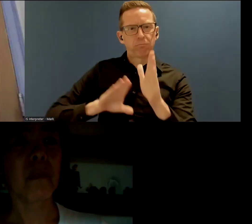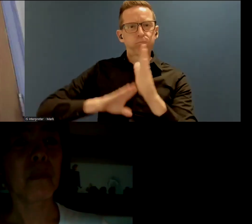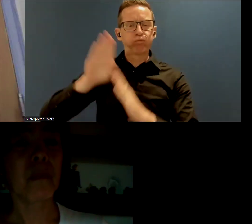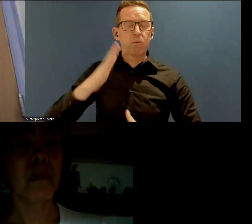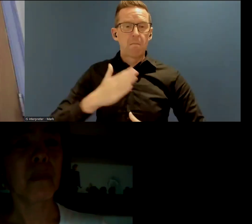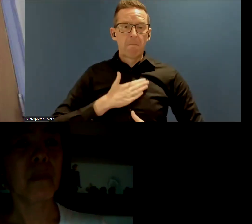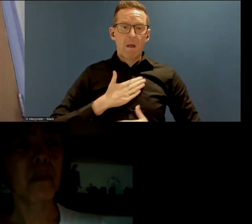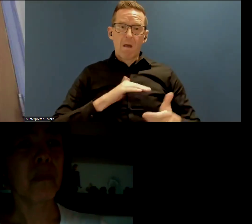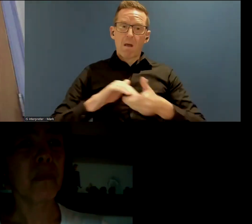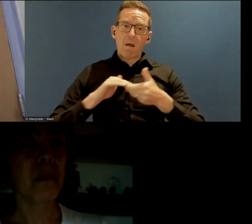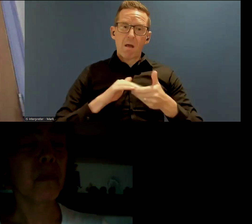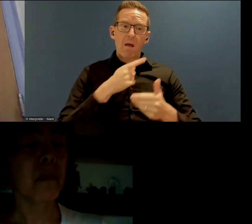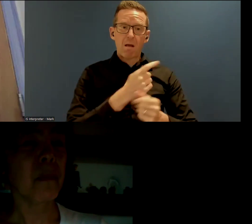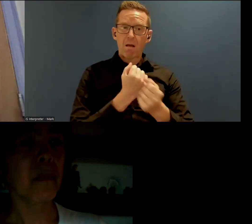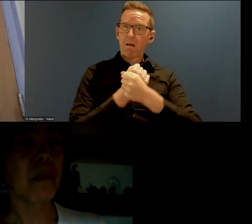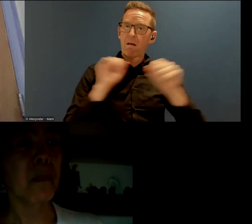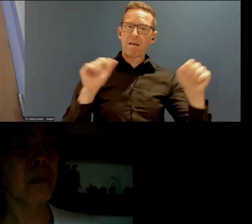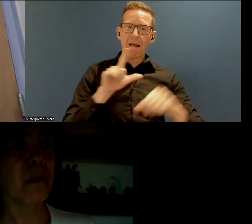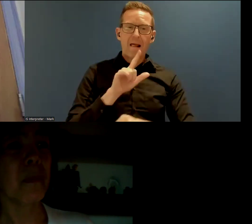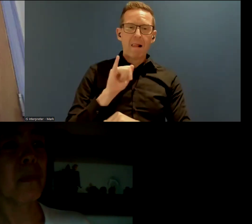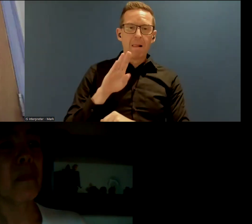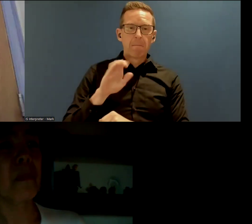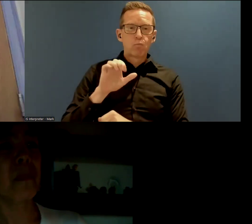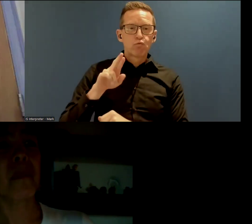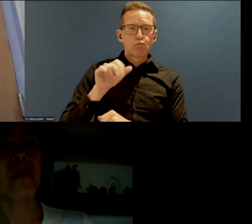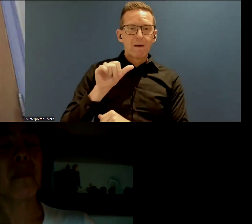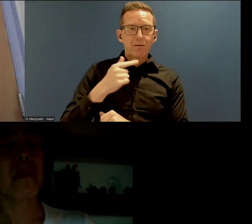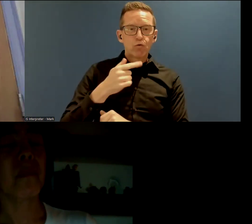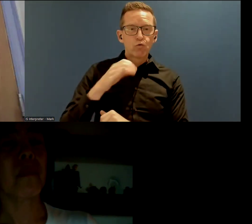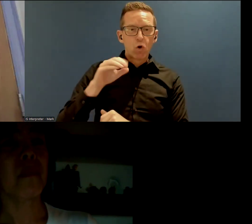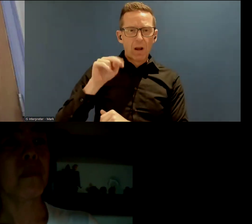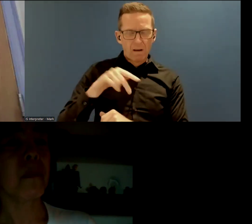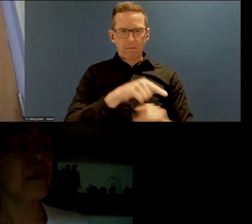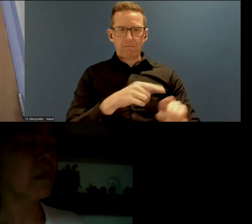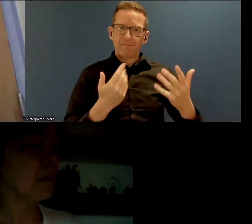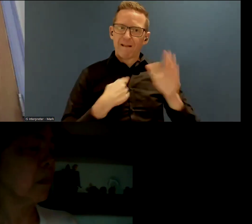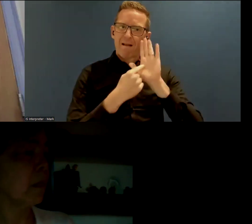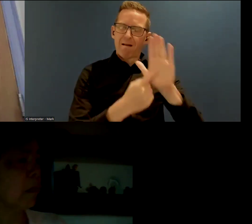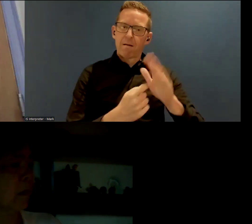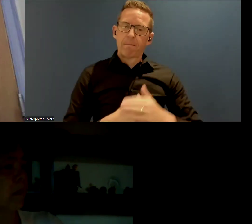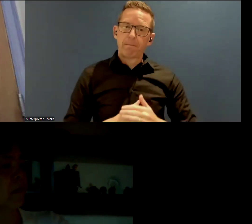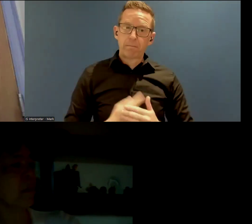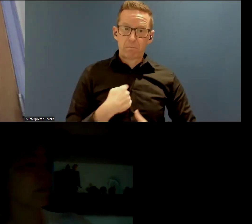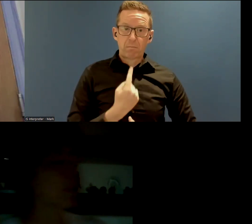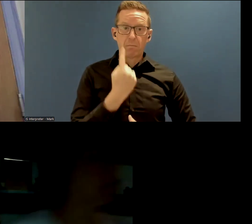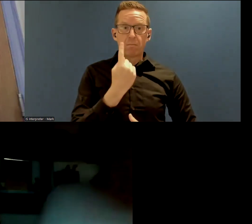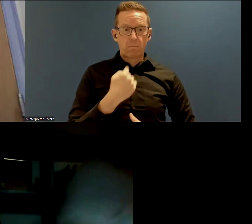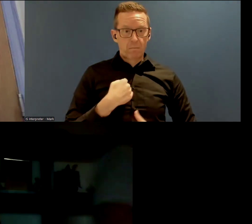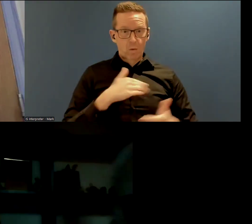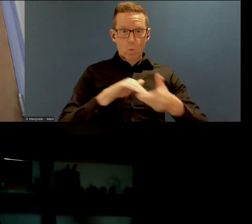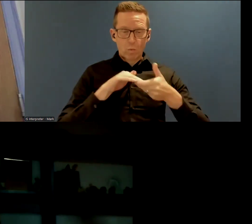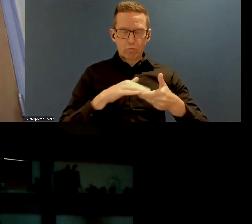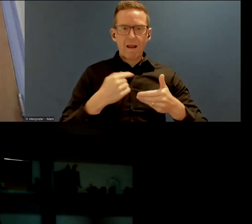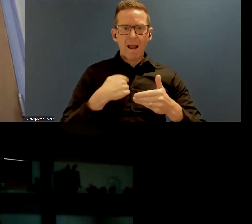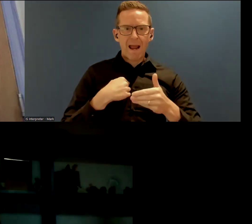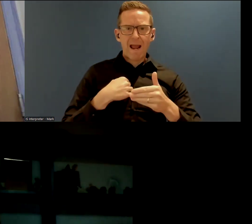That's because in Liberation's case, we're the only OPD for people with psychosocial disabilities to take a lead in